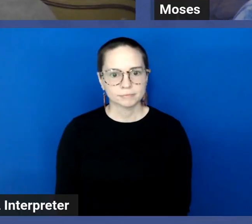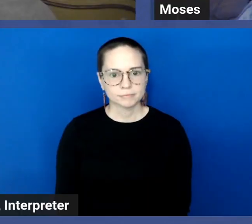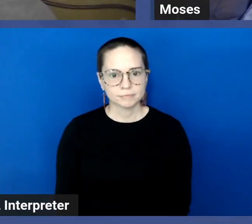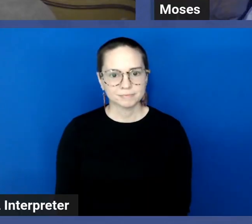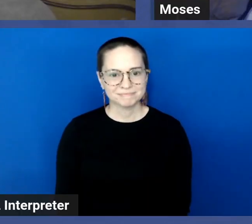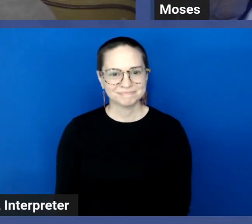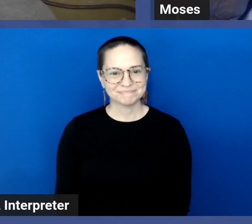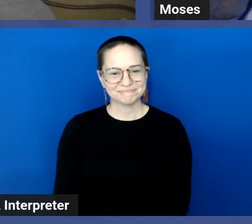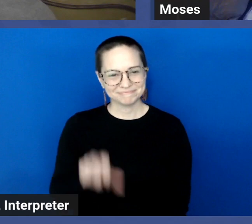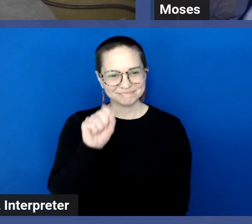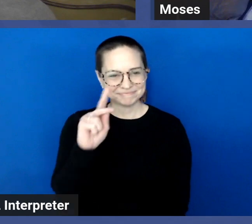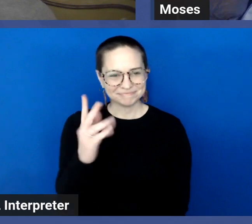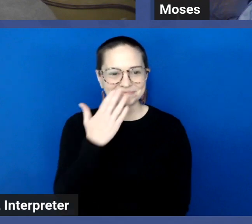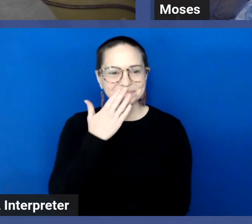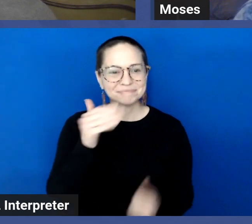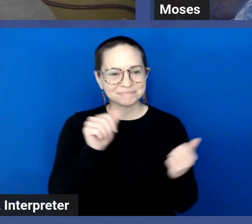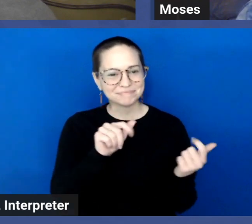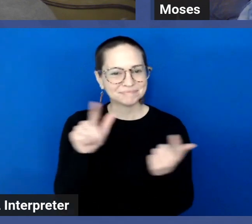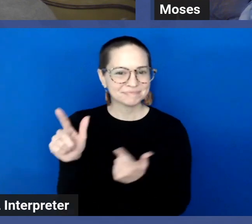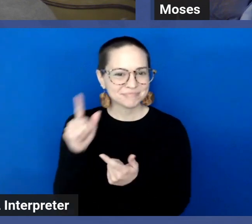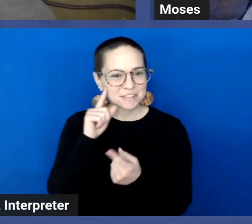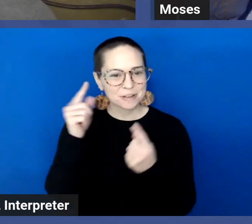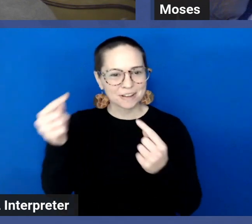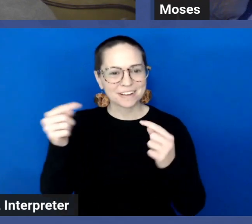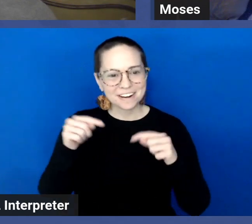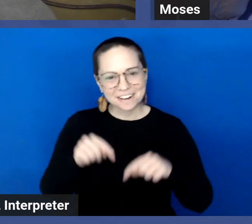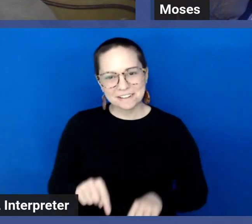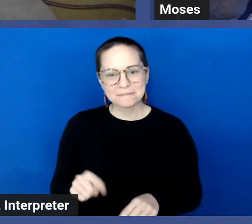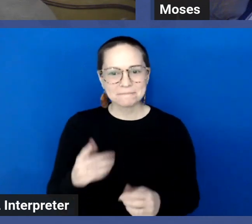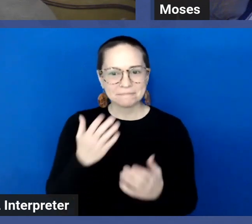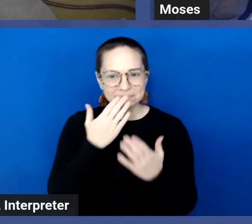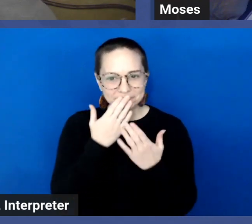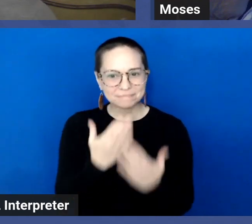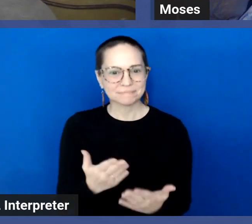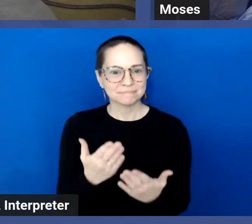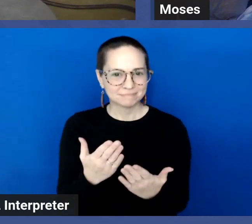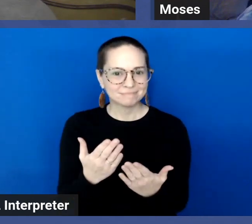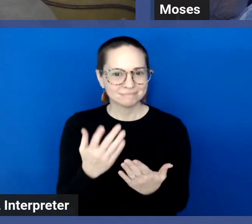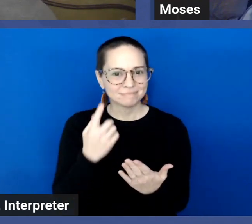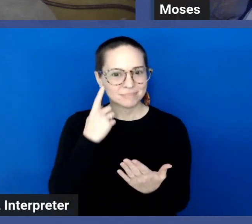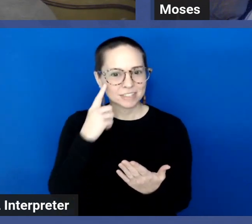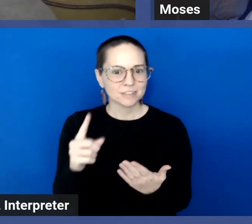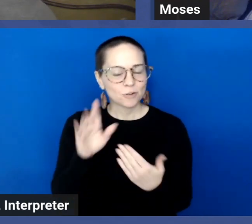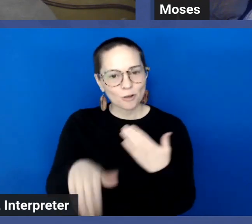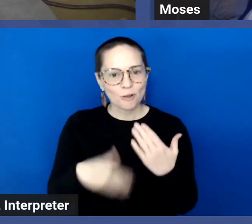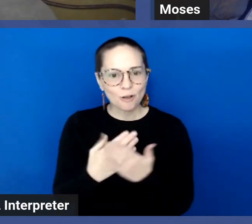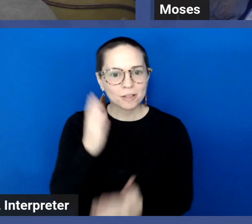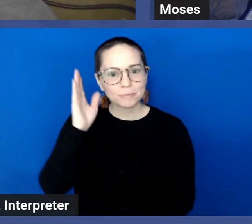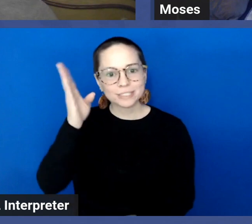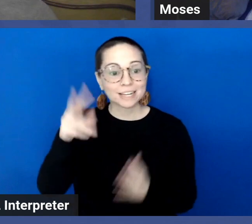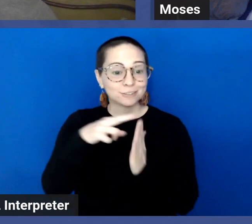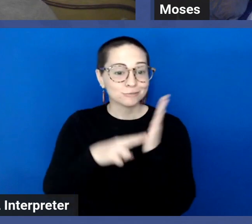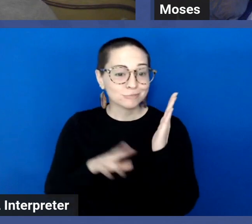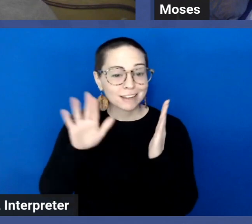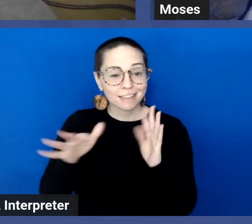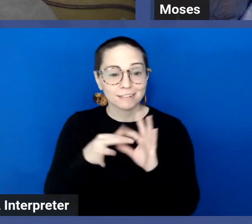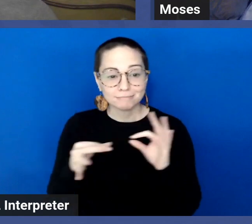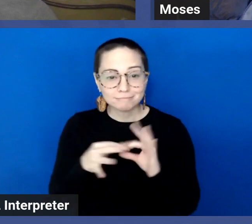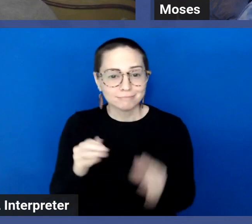All right. Thank you, everyone, for coming. Thank you for all of the presenters reading your pieces. Listening to them